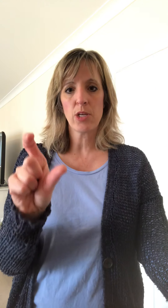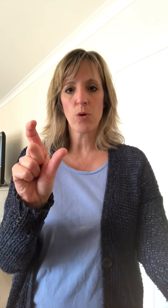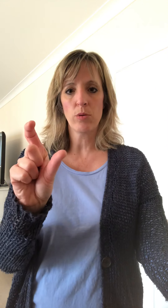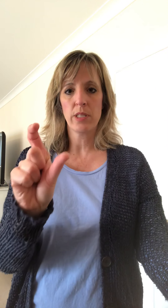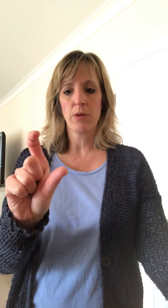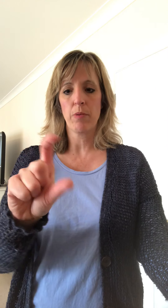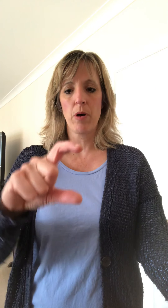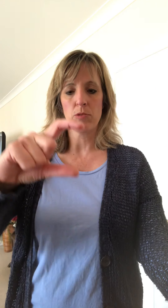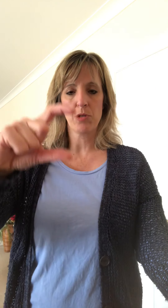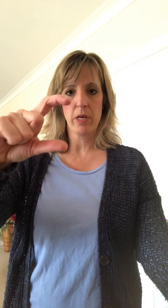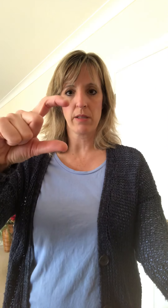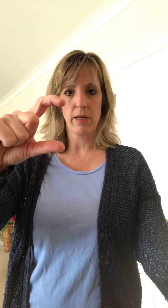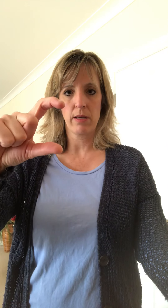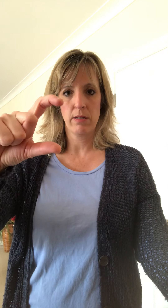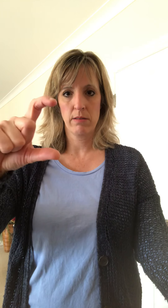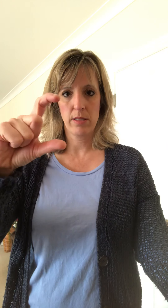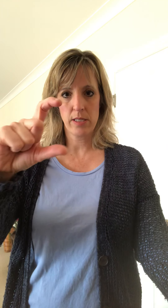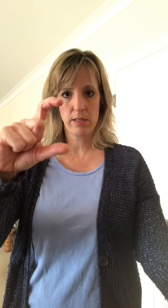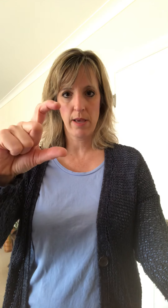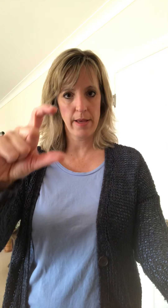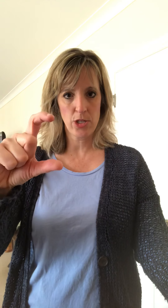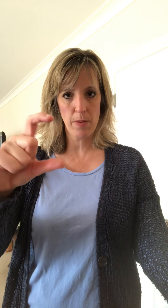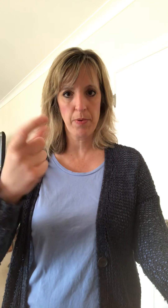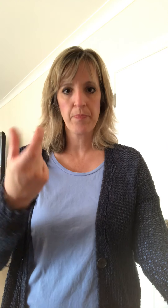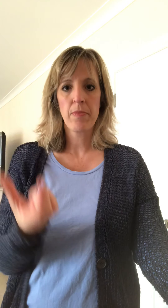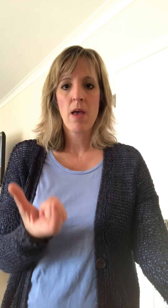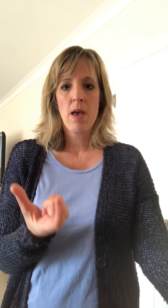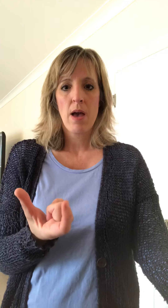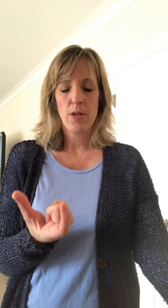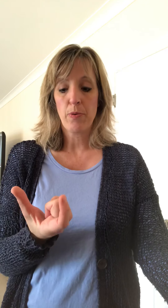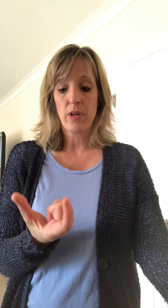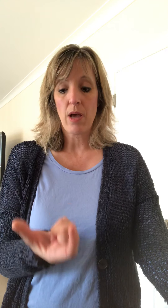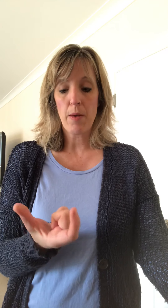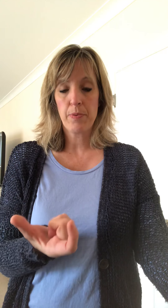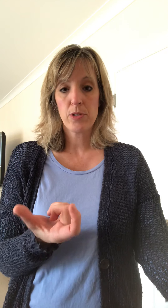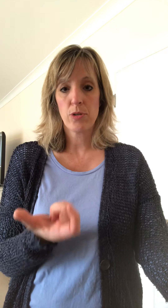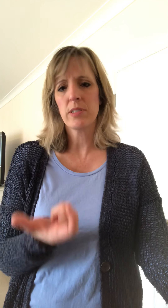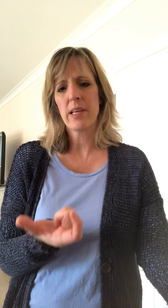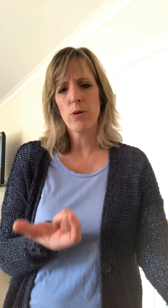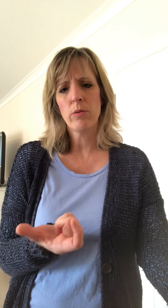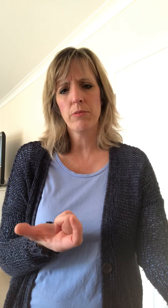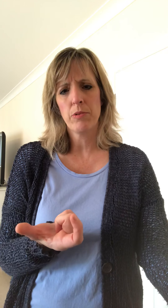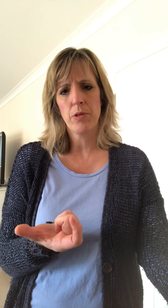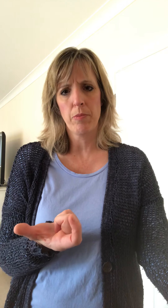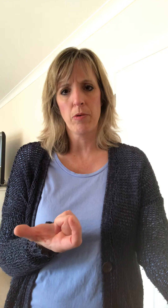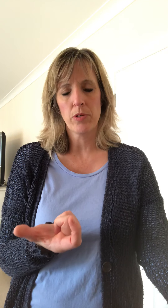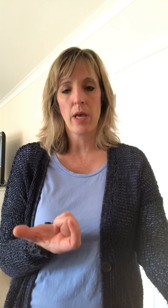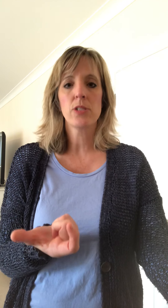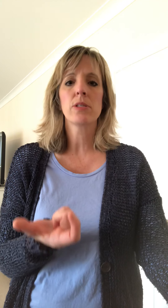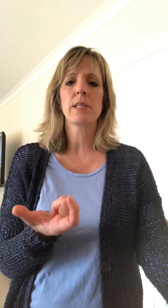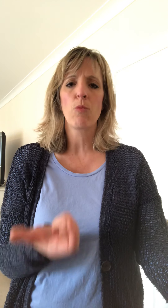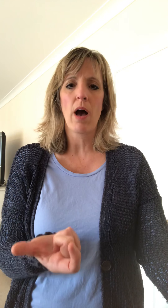you're holding the remote. You make like this hand shape and you put it up, so it's like you're holding the remote, okay? So you'd say